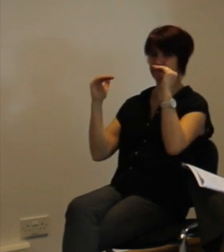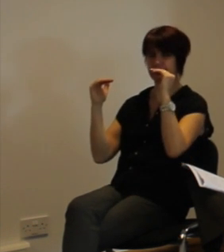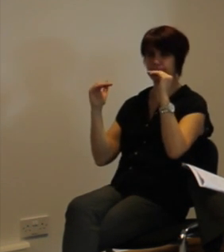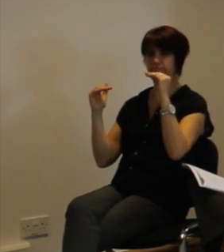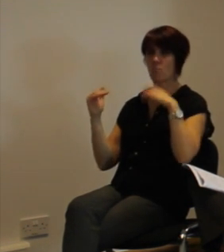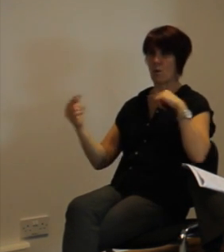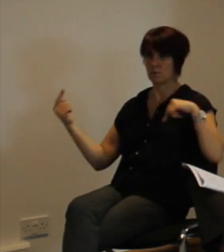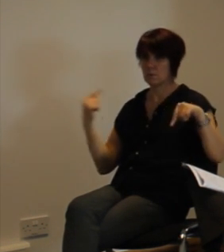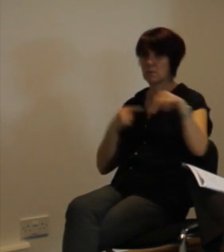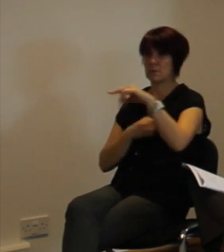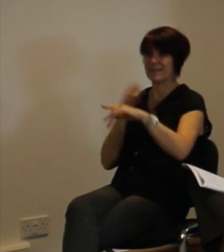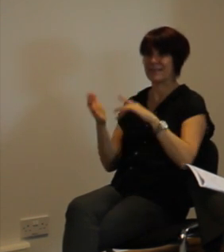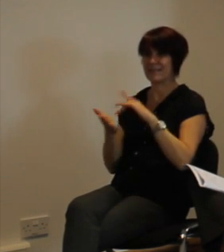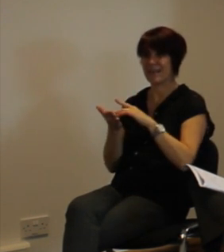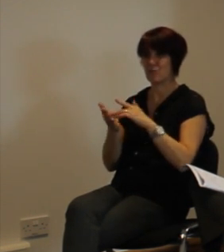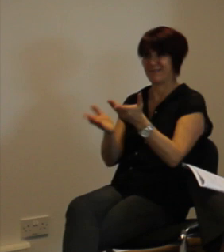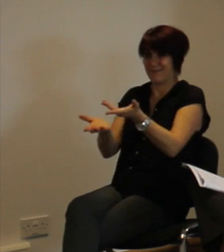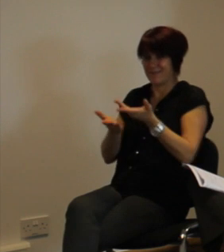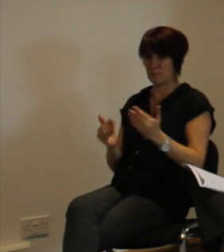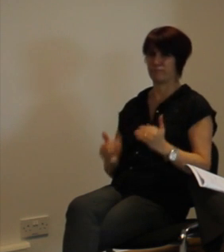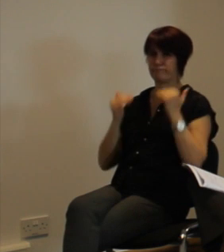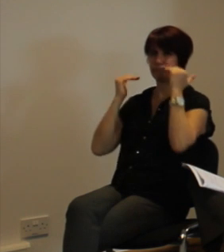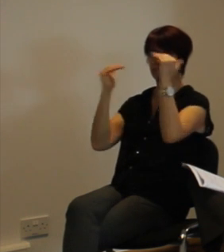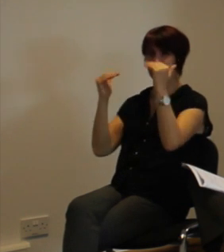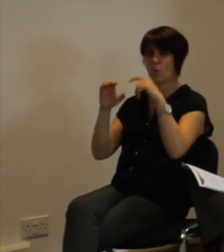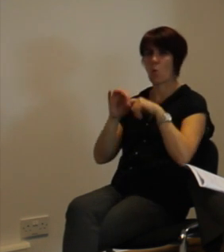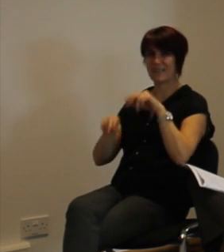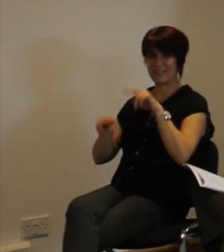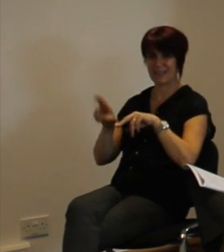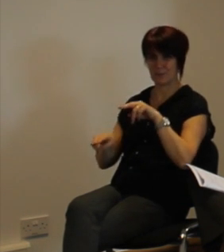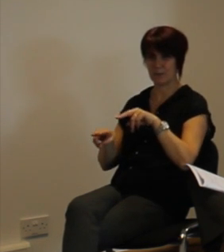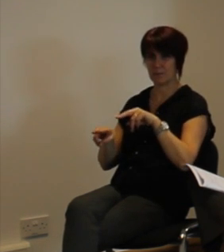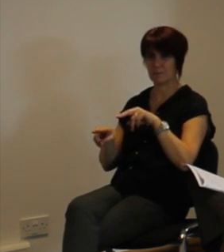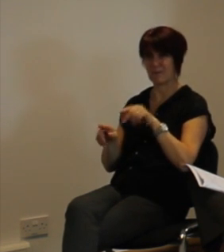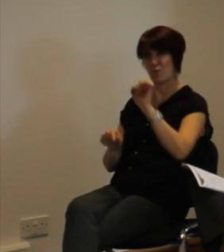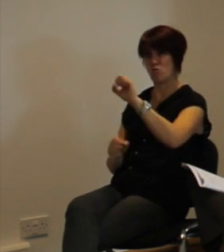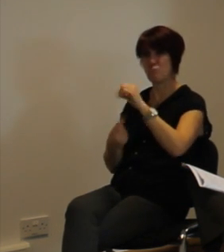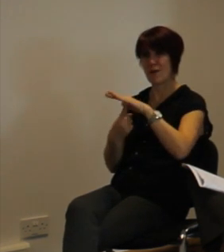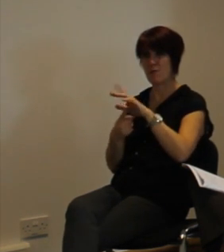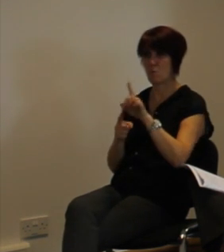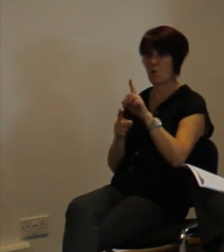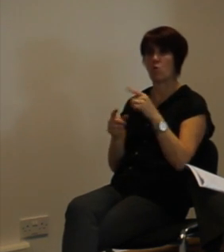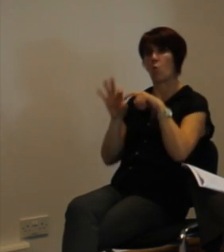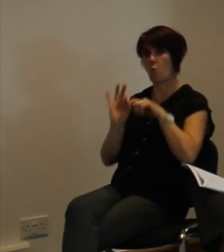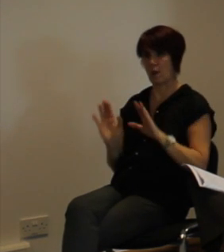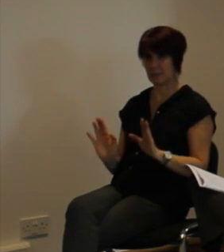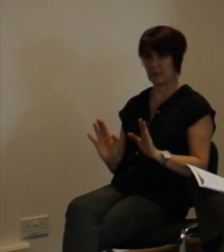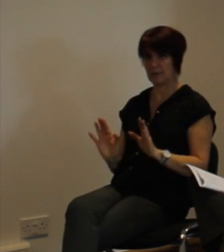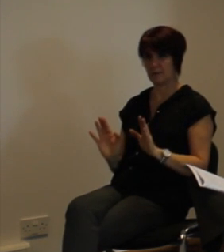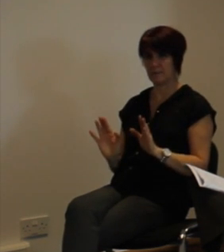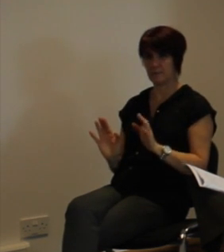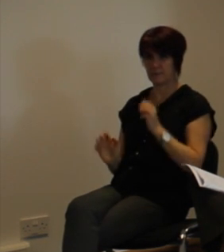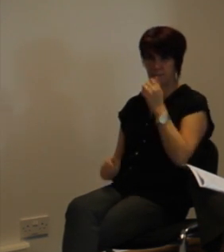we want you as centres to produce high quality assessment. We want quality to be the number one on your list. So quality has to